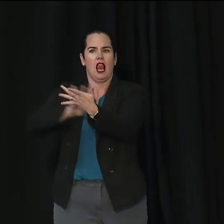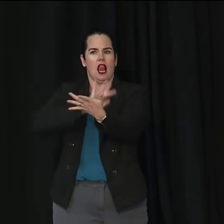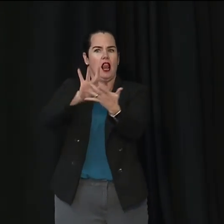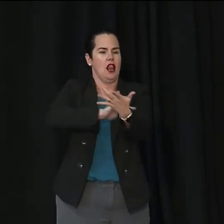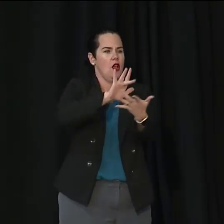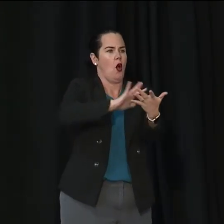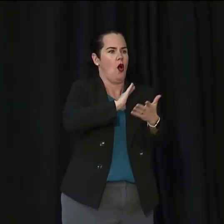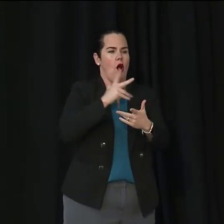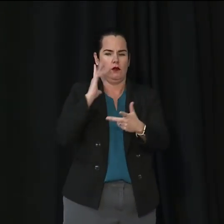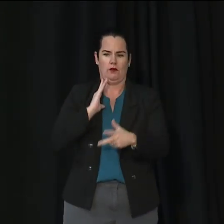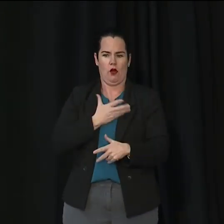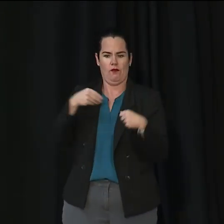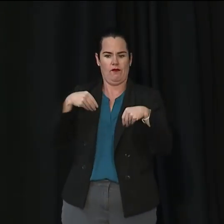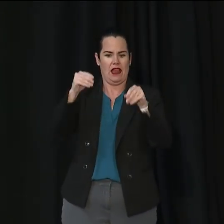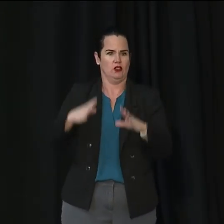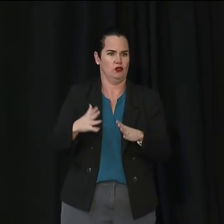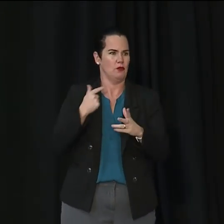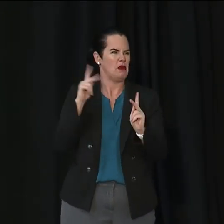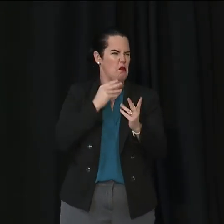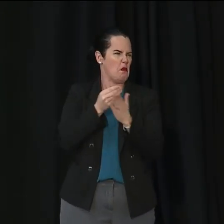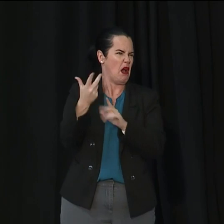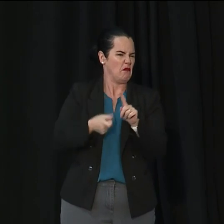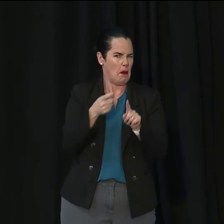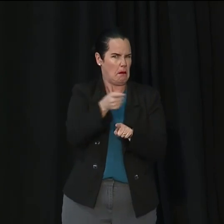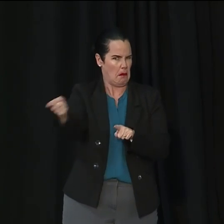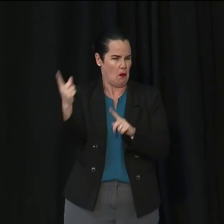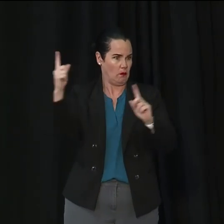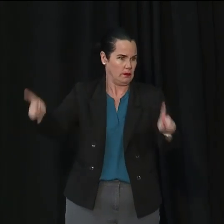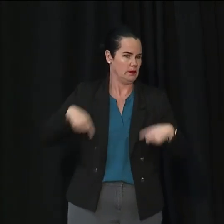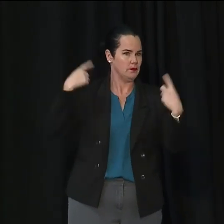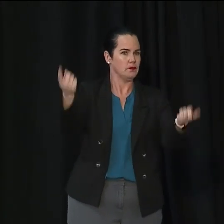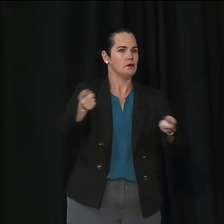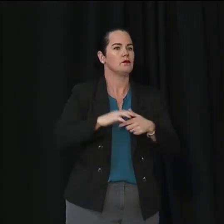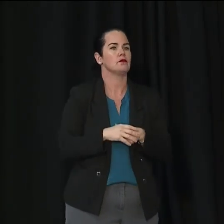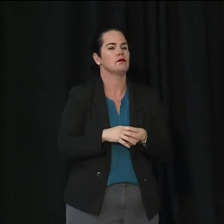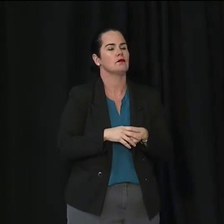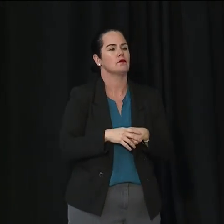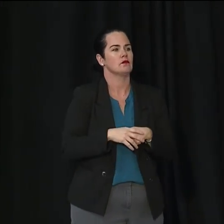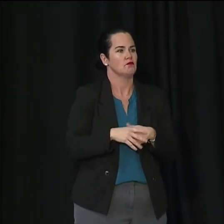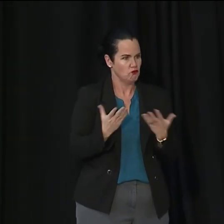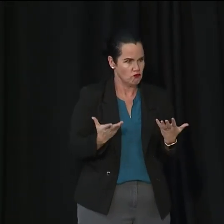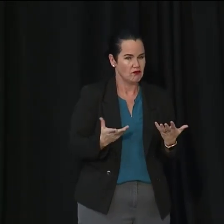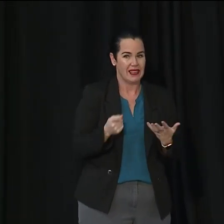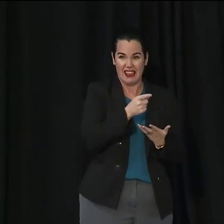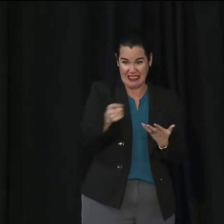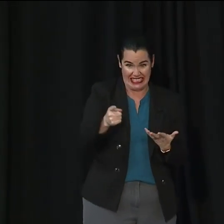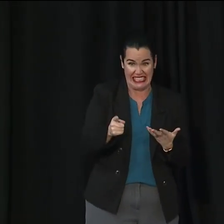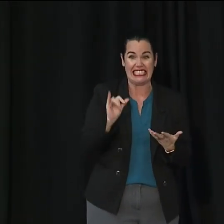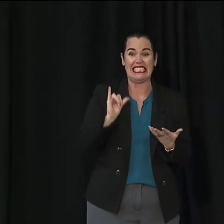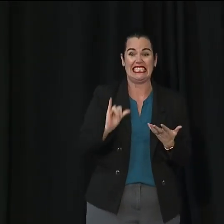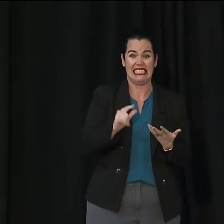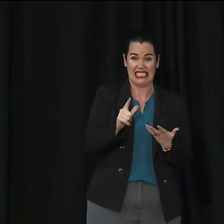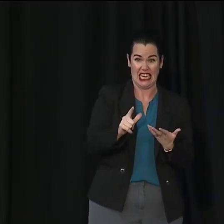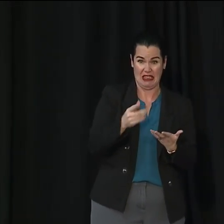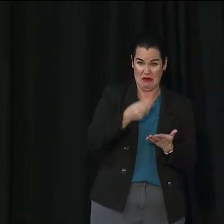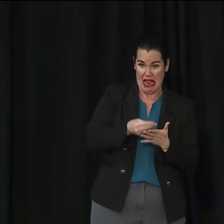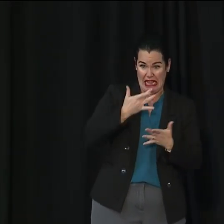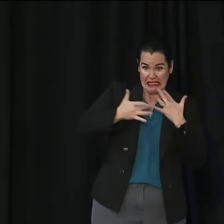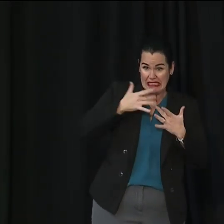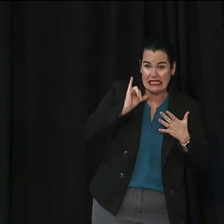vendors. Obviously, if employees are taking some level of financial hit, we're going to try to make sure